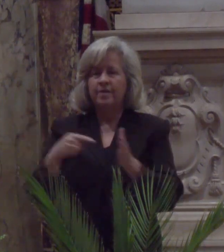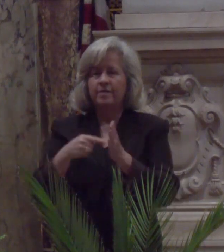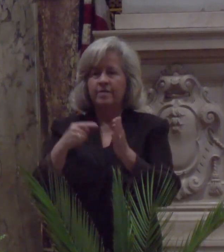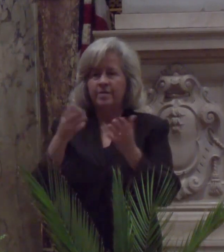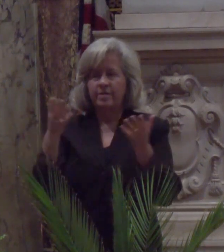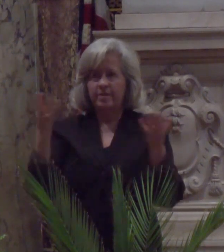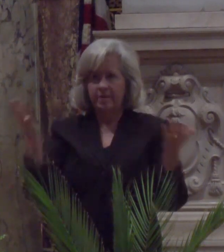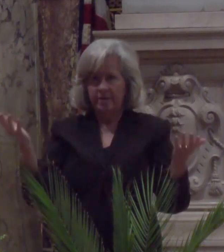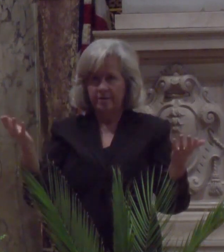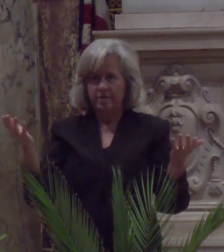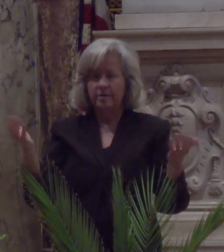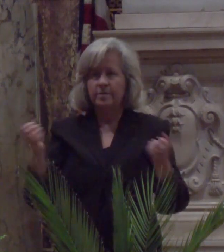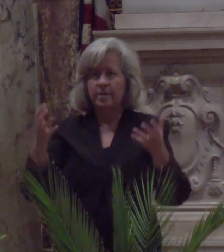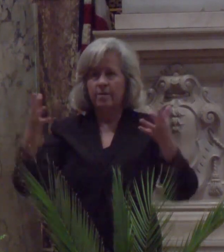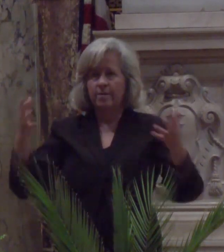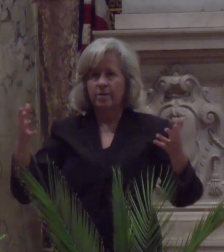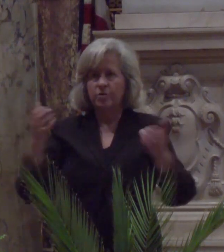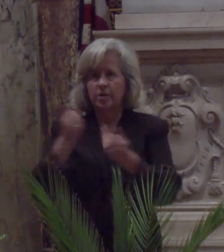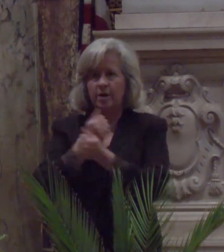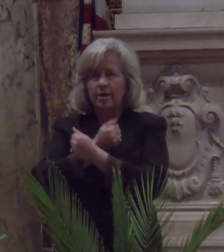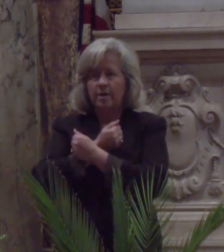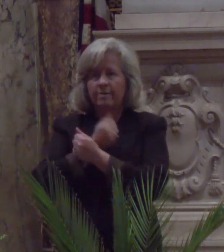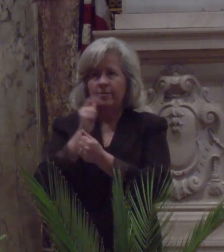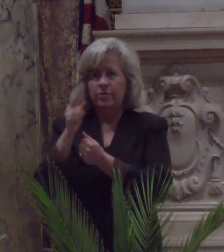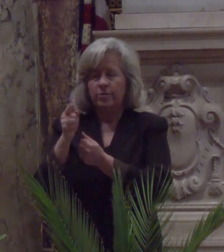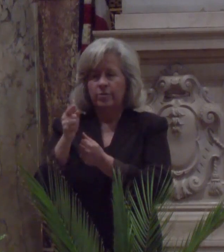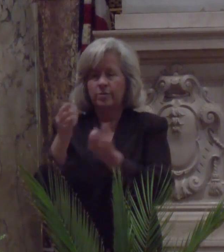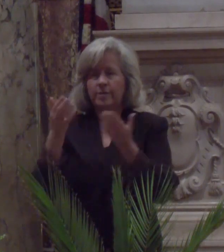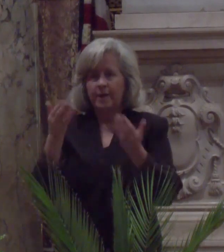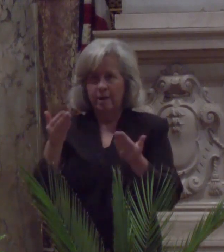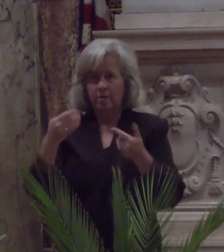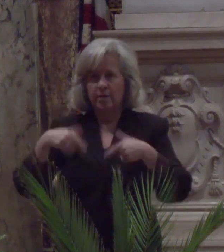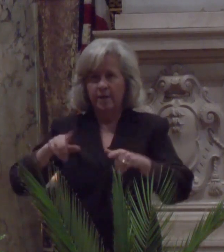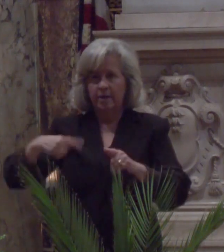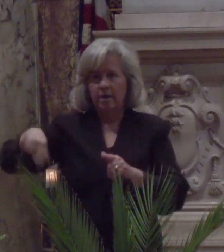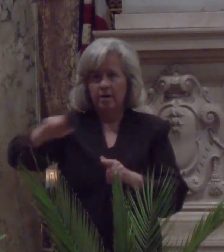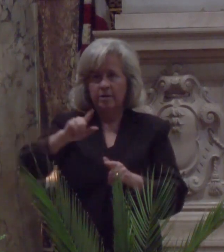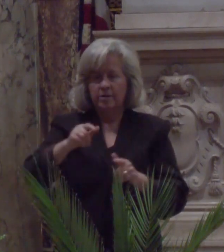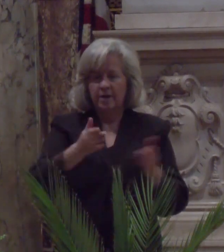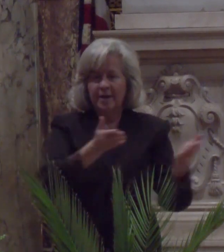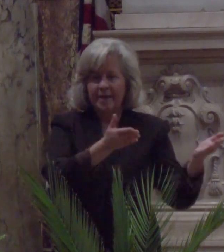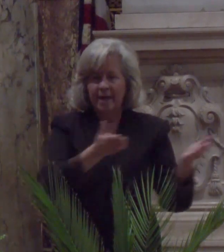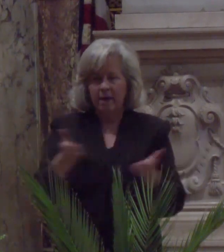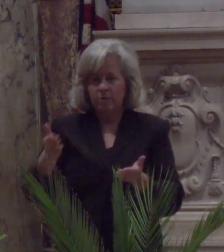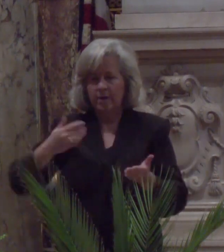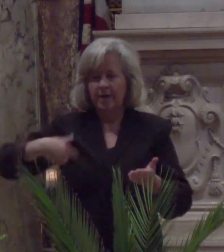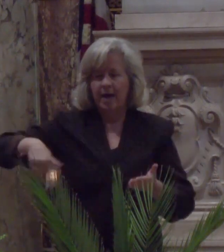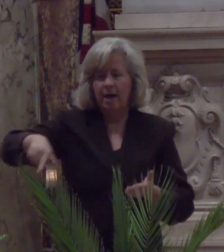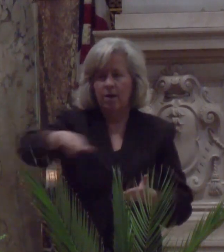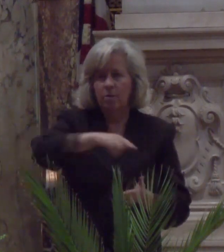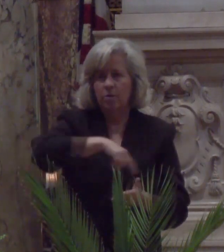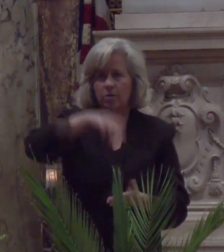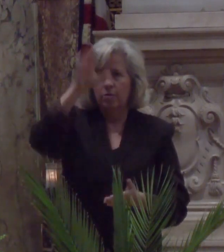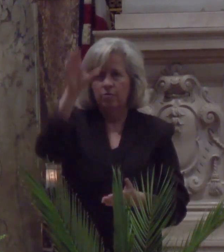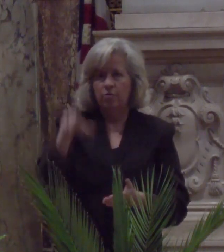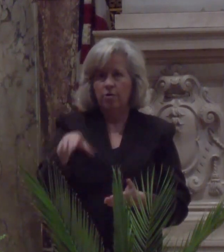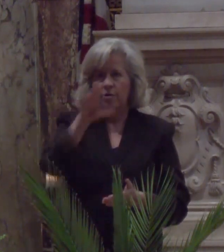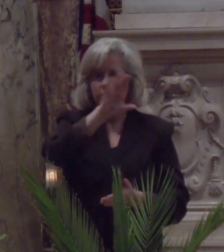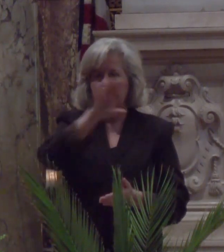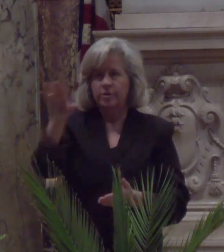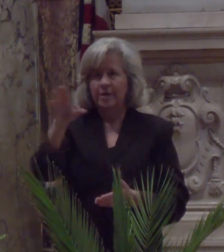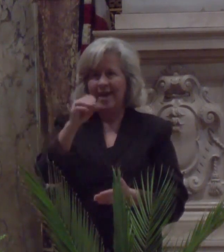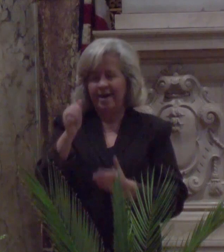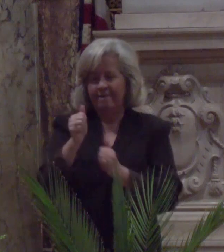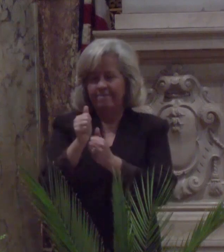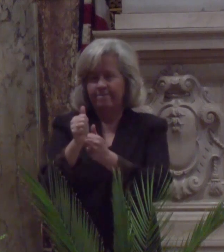you." Let us then now take up our cross during this unprecedented time and